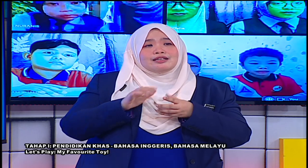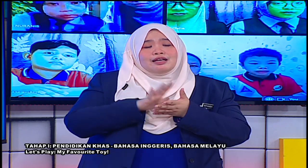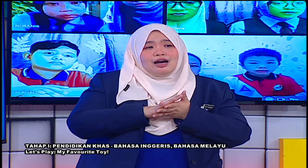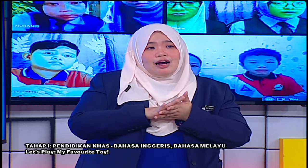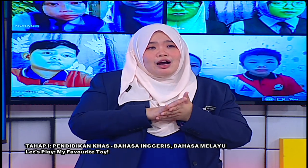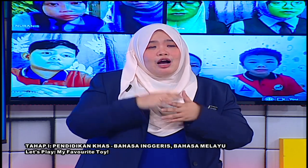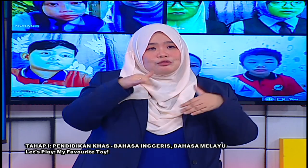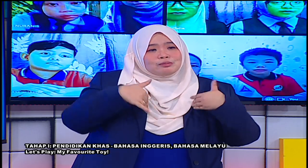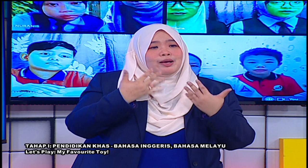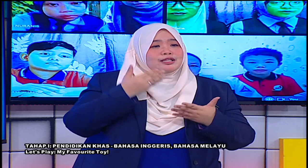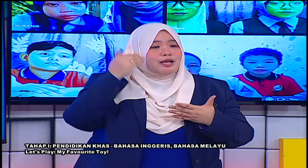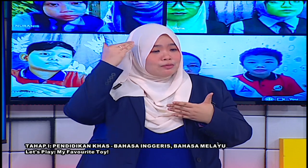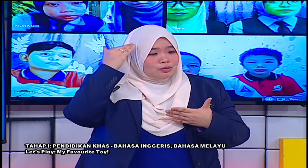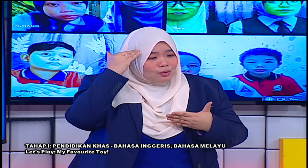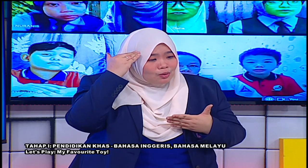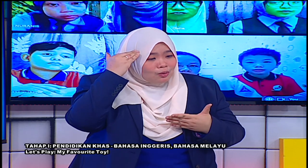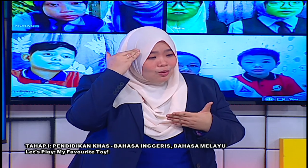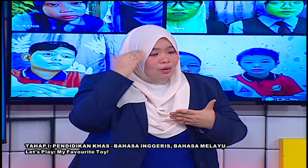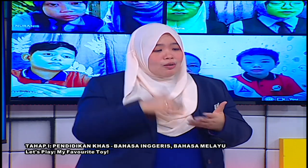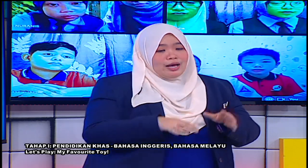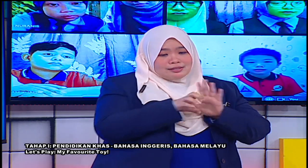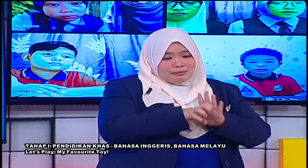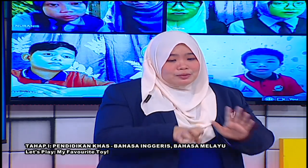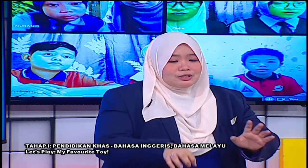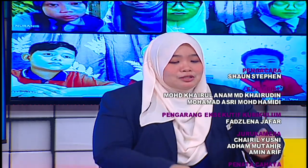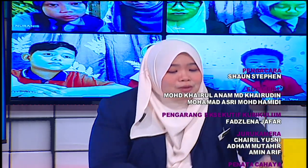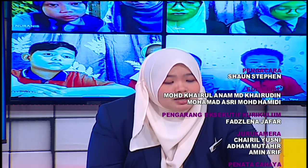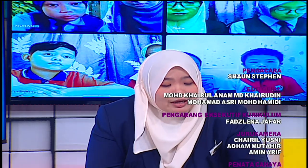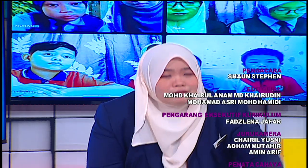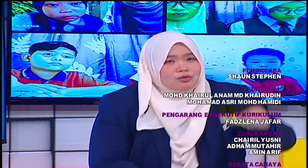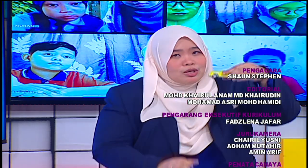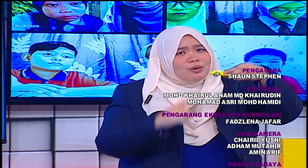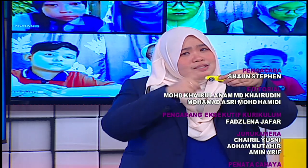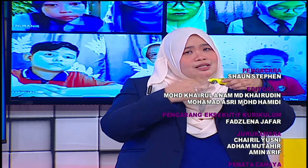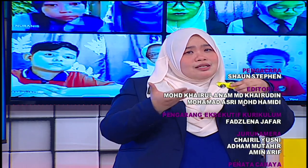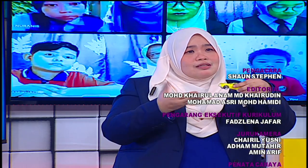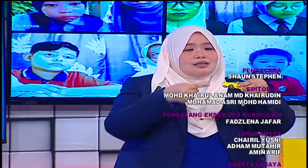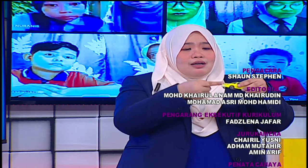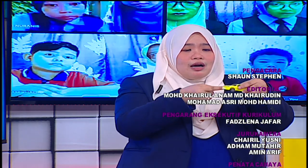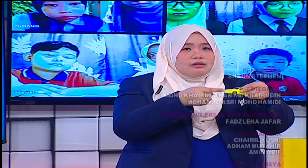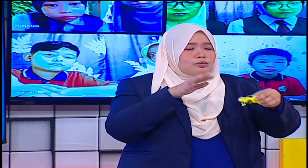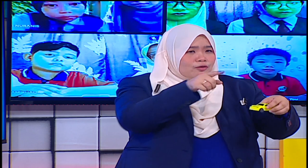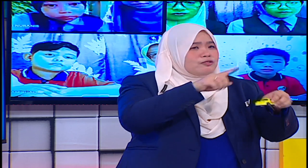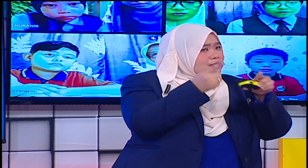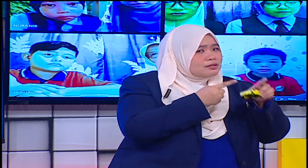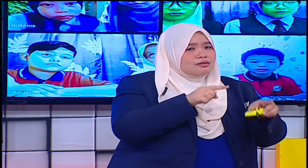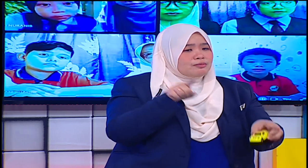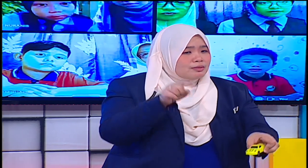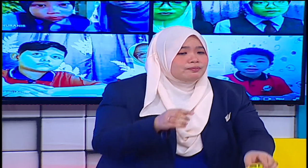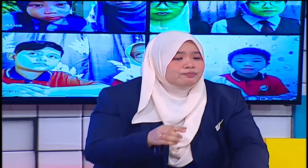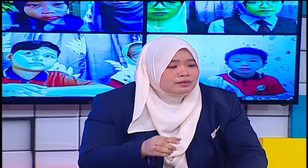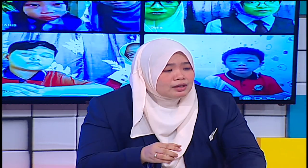credit. How to make them know. For example, this one. Okay, what's it?